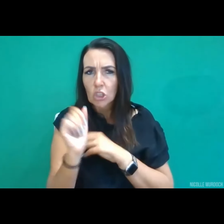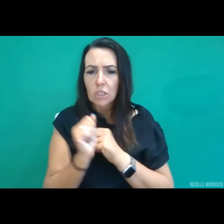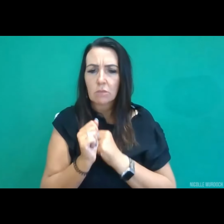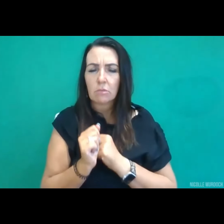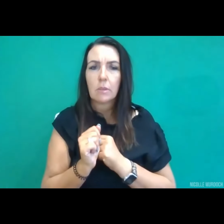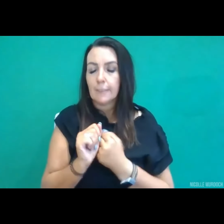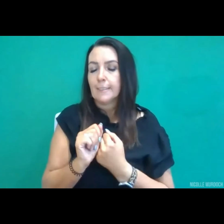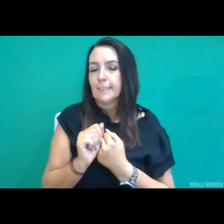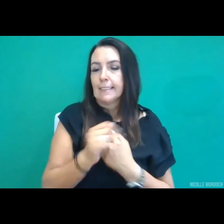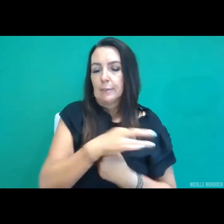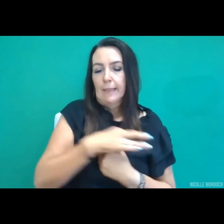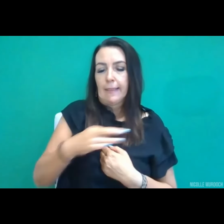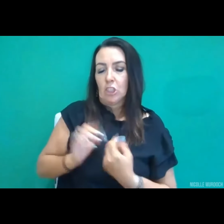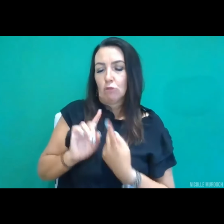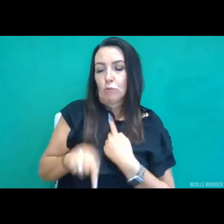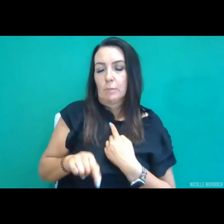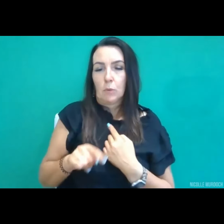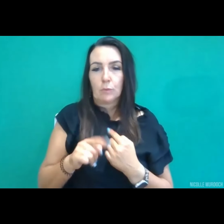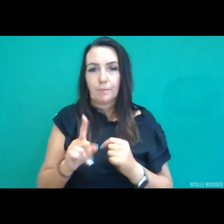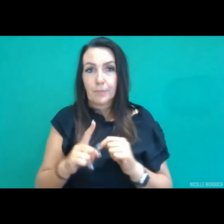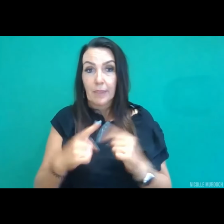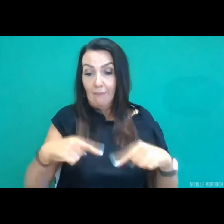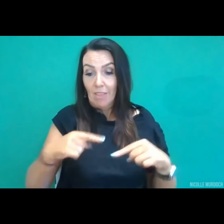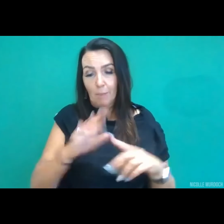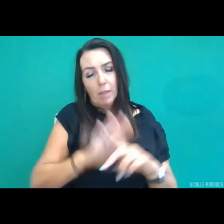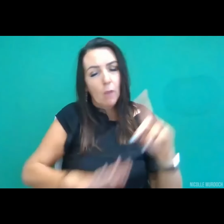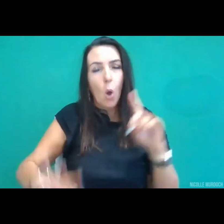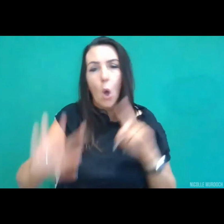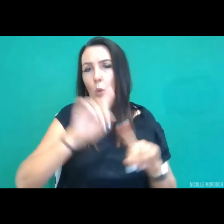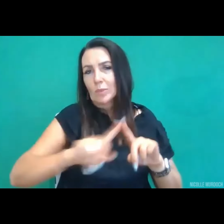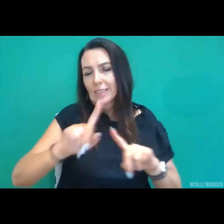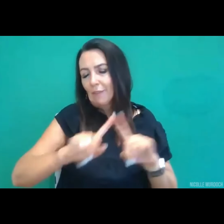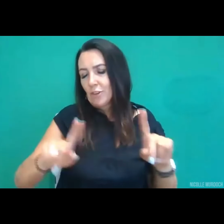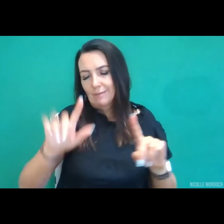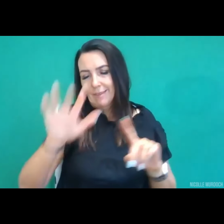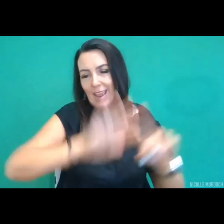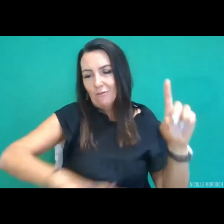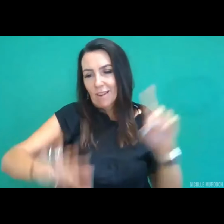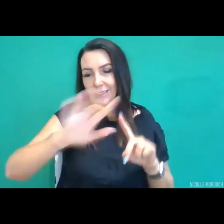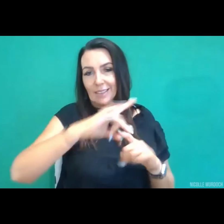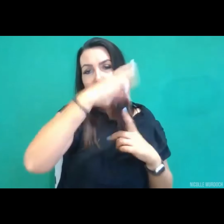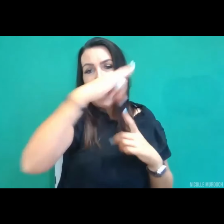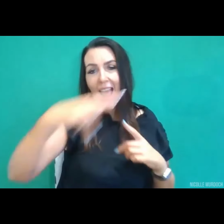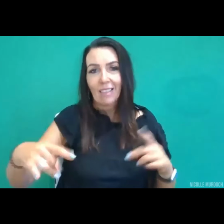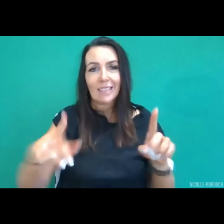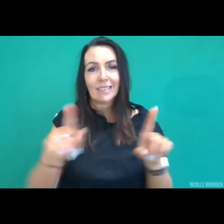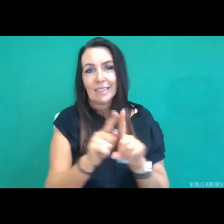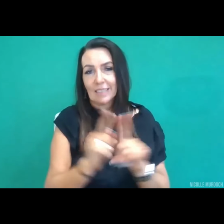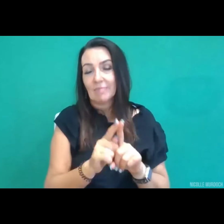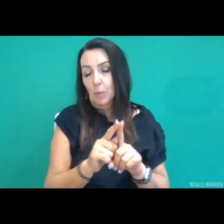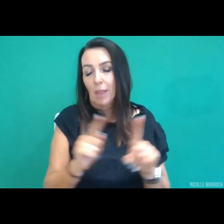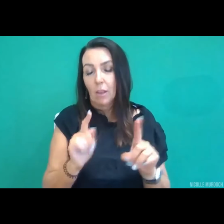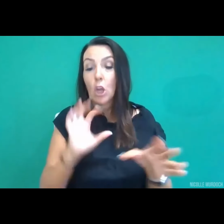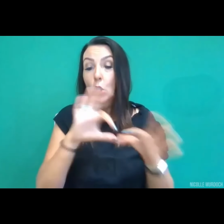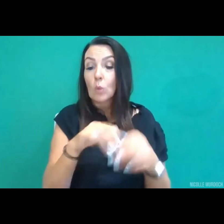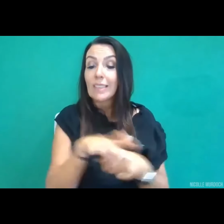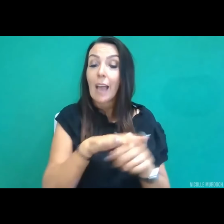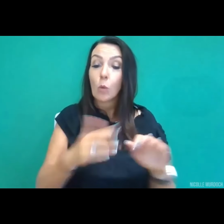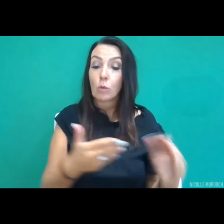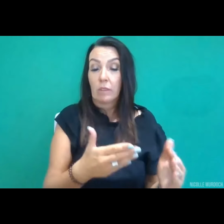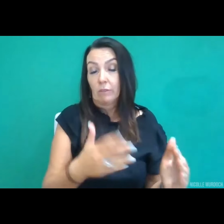that the vaccine is available in all board areas, including the Highlands, and to contact your local service and they'll be able to advise